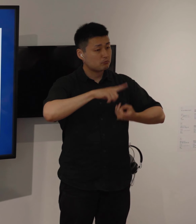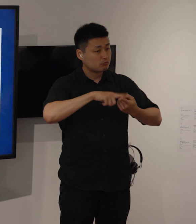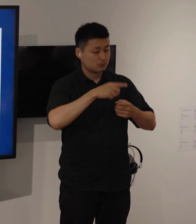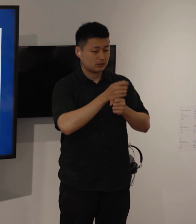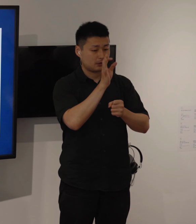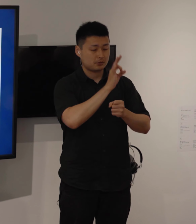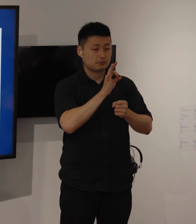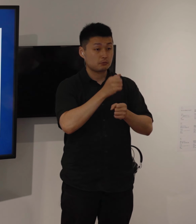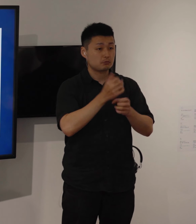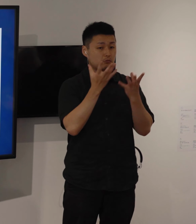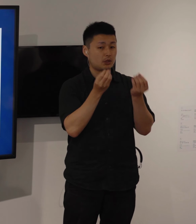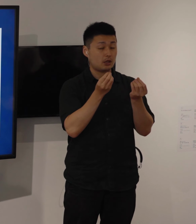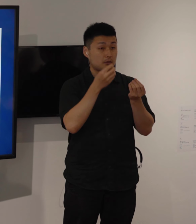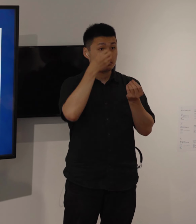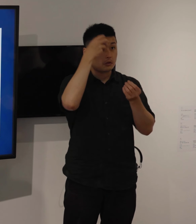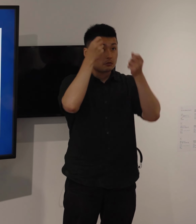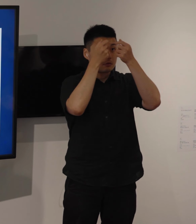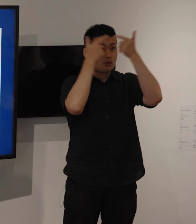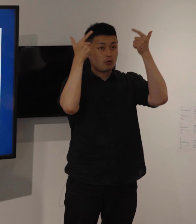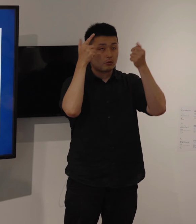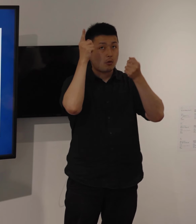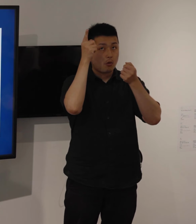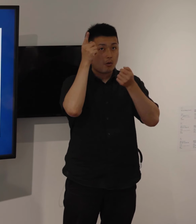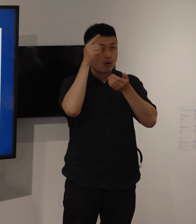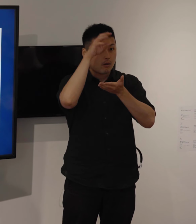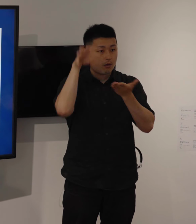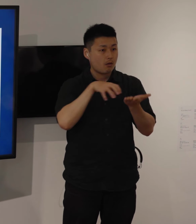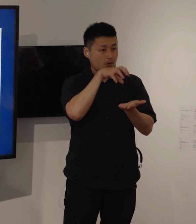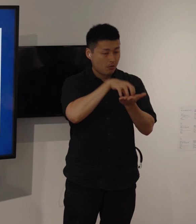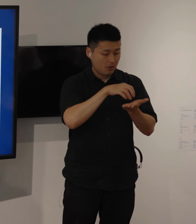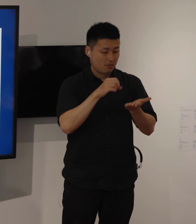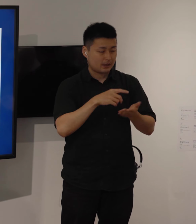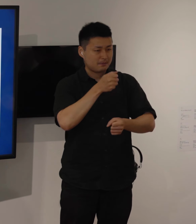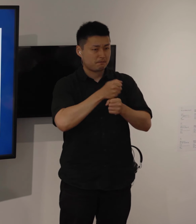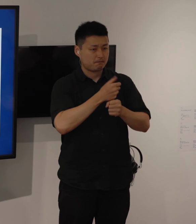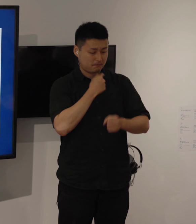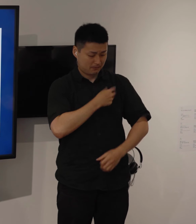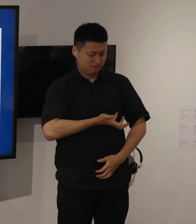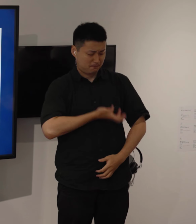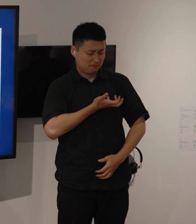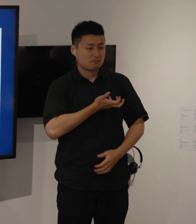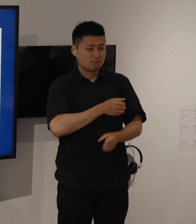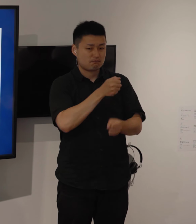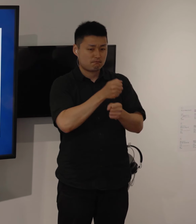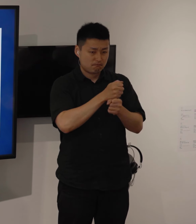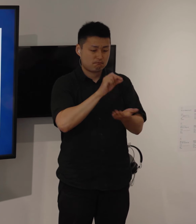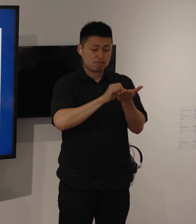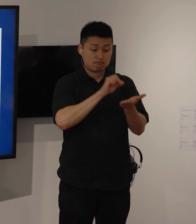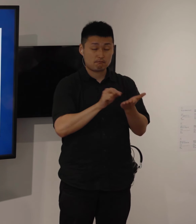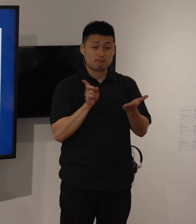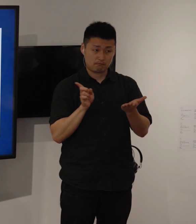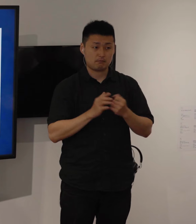make. So what you can see here is this person has not done their research, does not understand